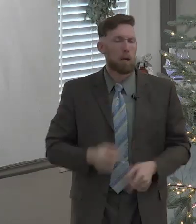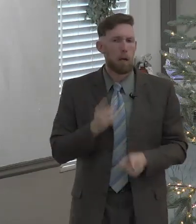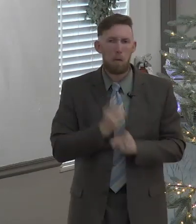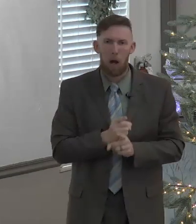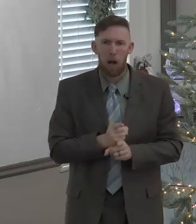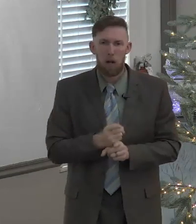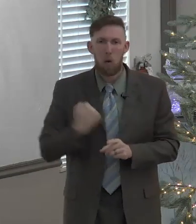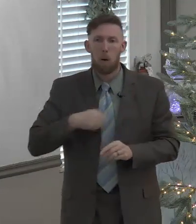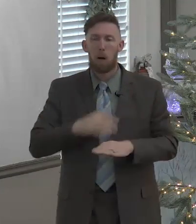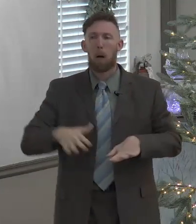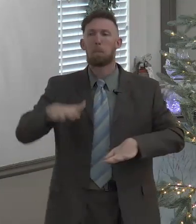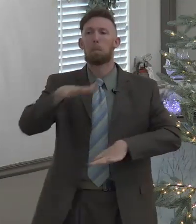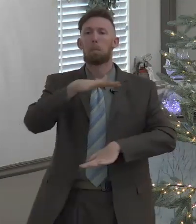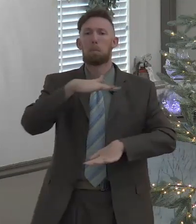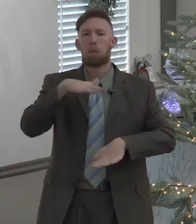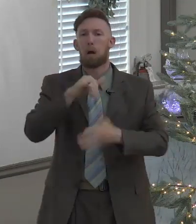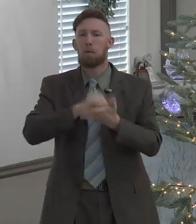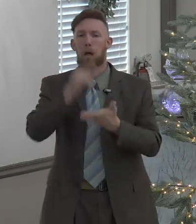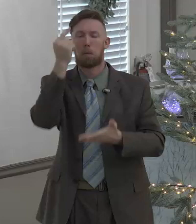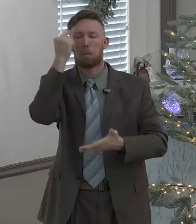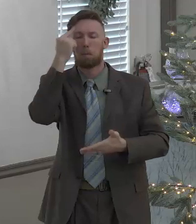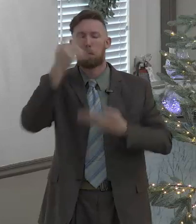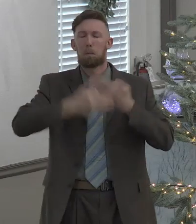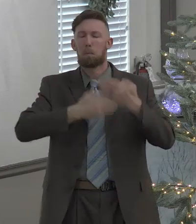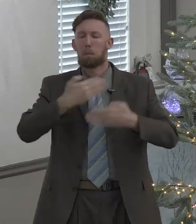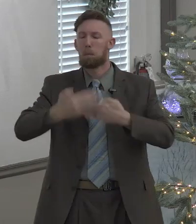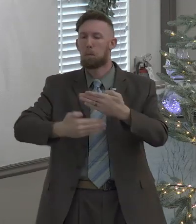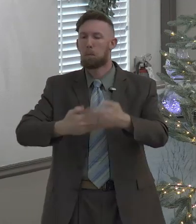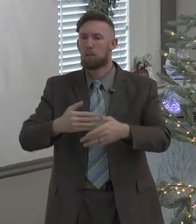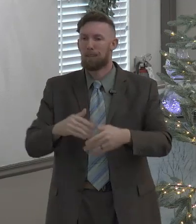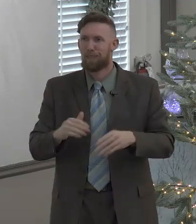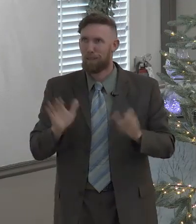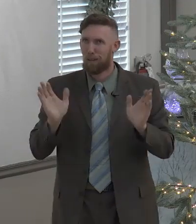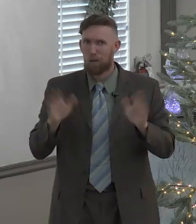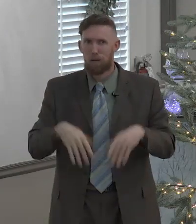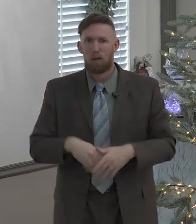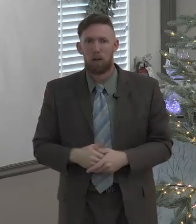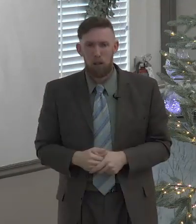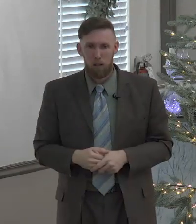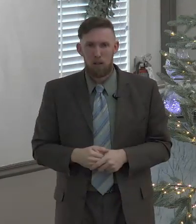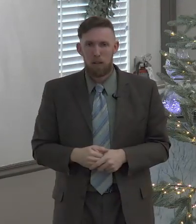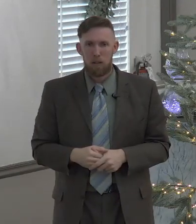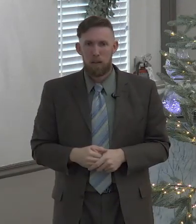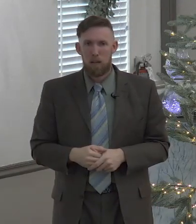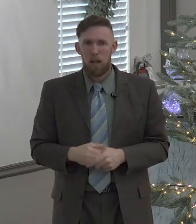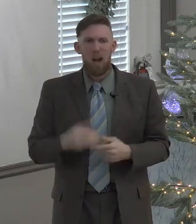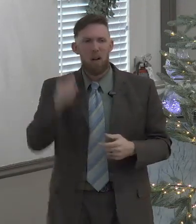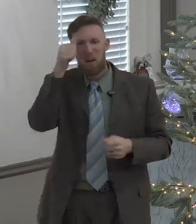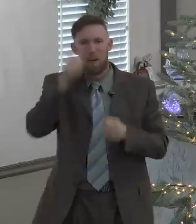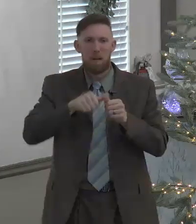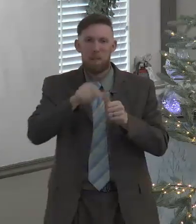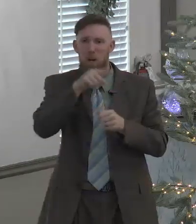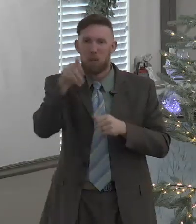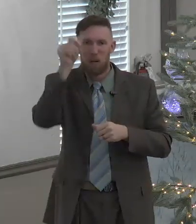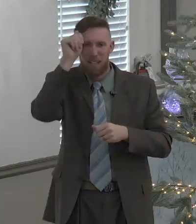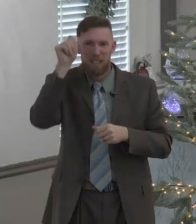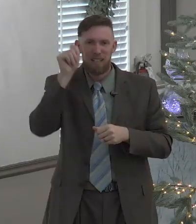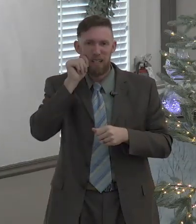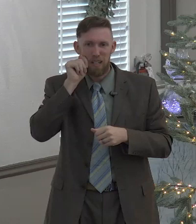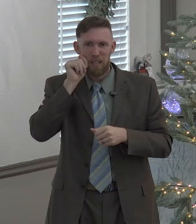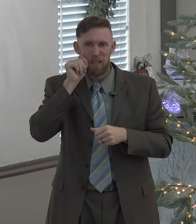Oh, we never let those kind of things bother us. We're way above that. We're way above that, right? Yeah,